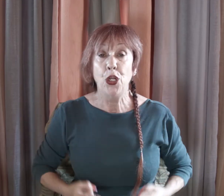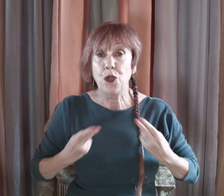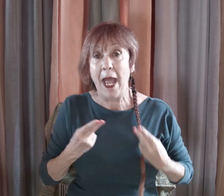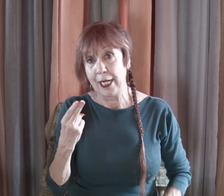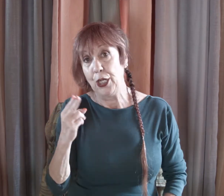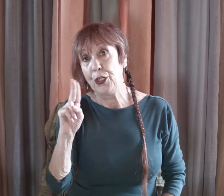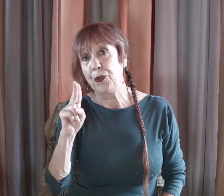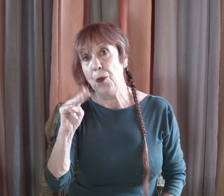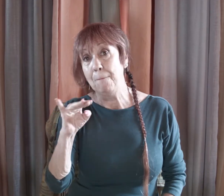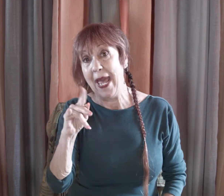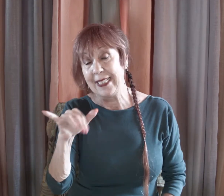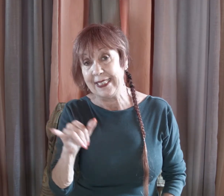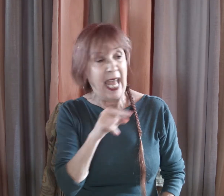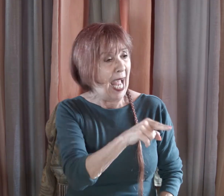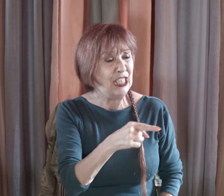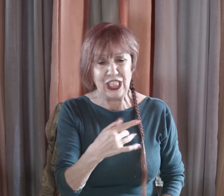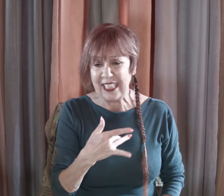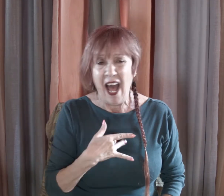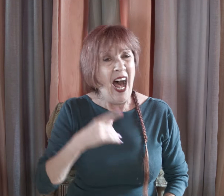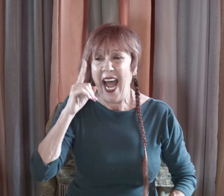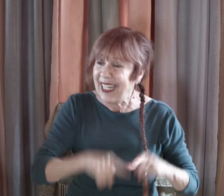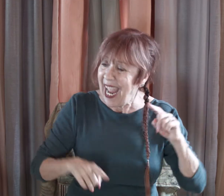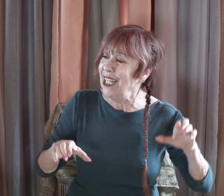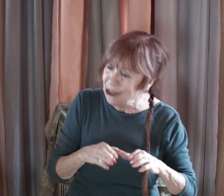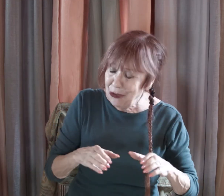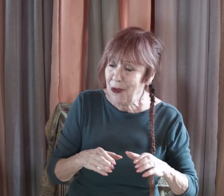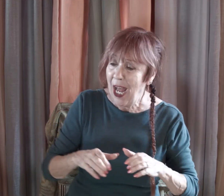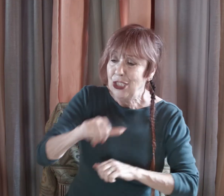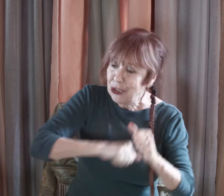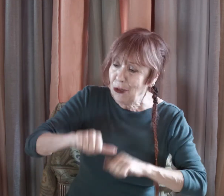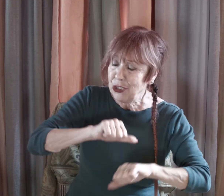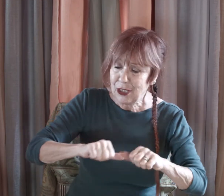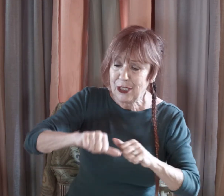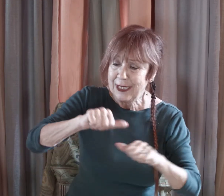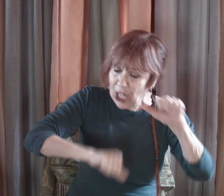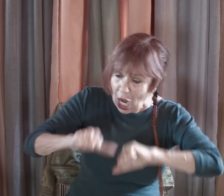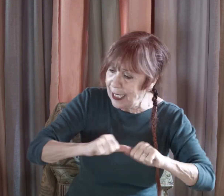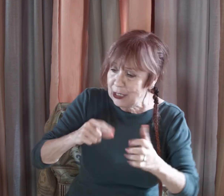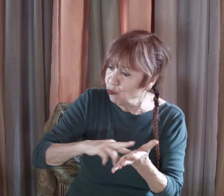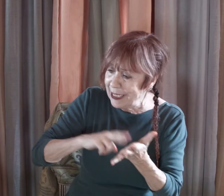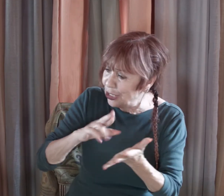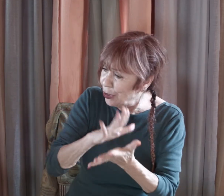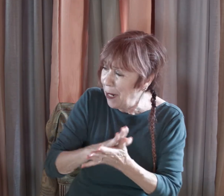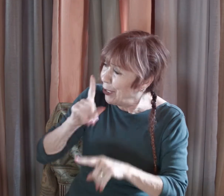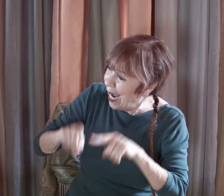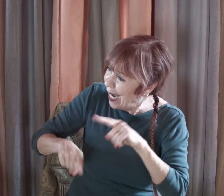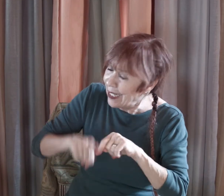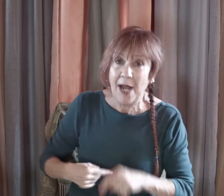not learn how to do a social science research paper. She kept saying, I can't get it done, I can't get it done. And so we